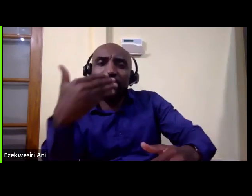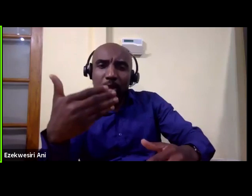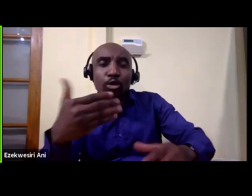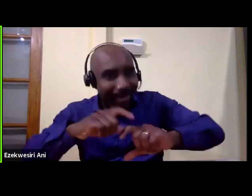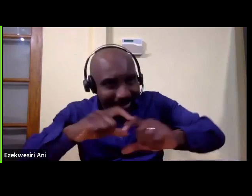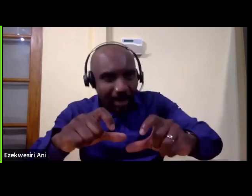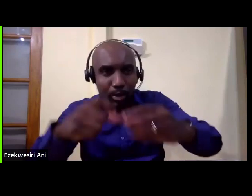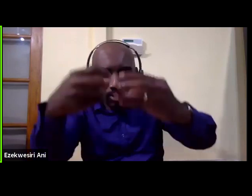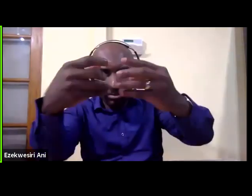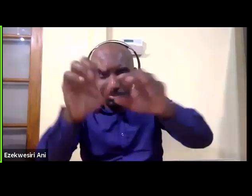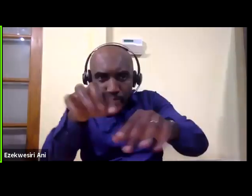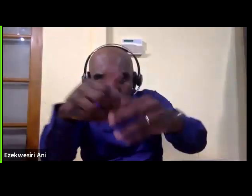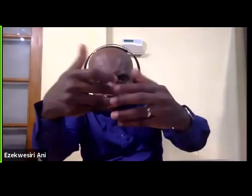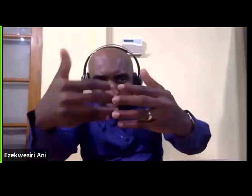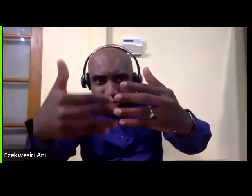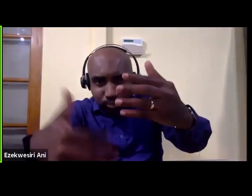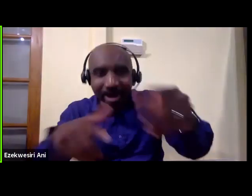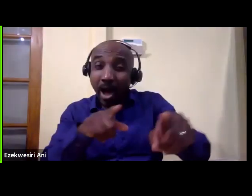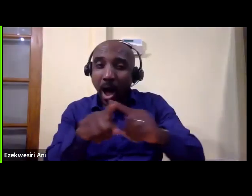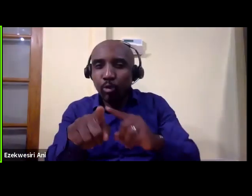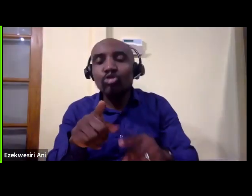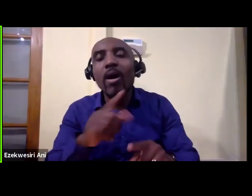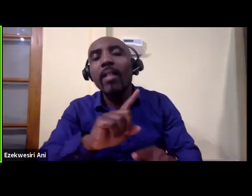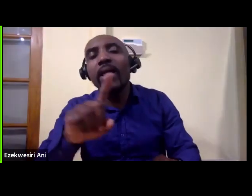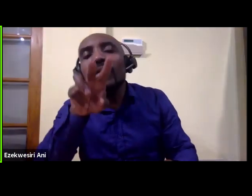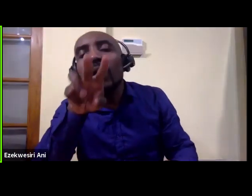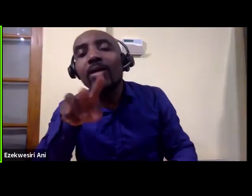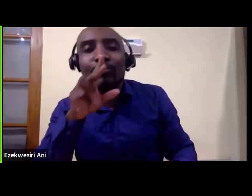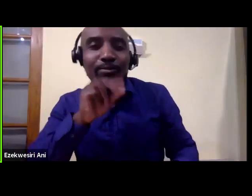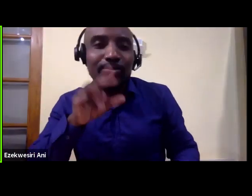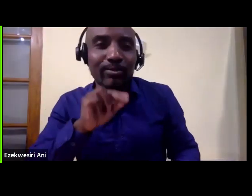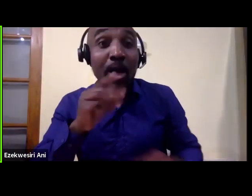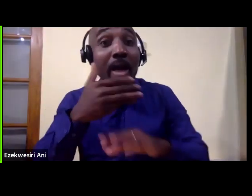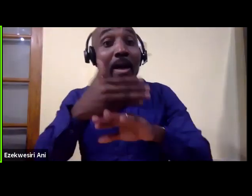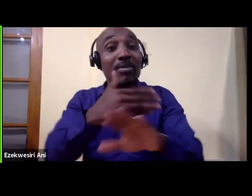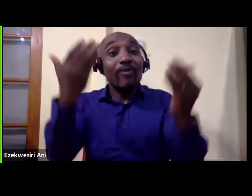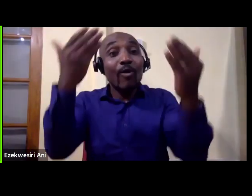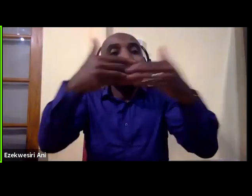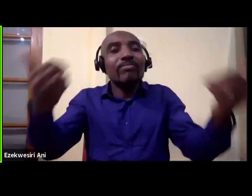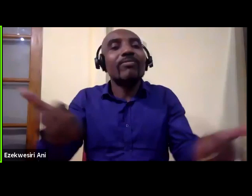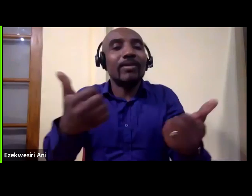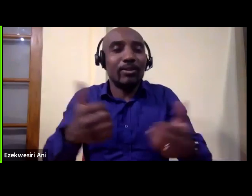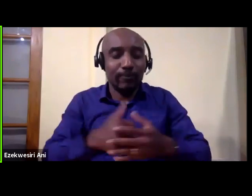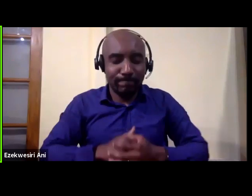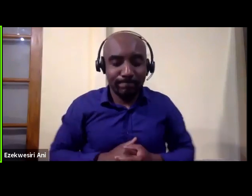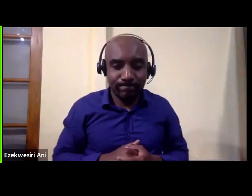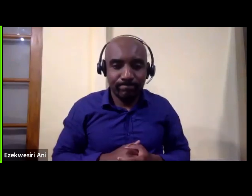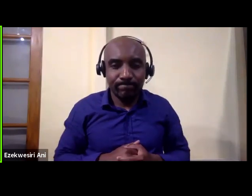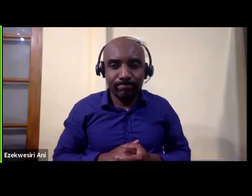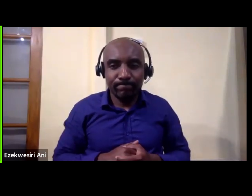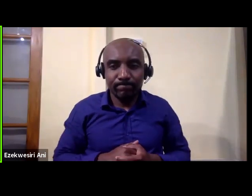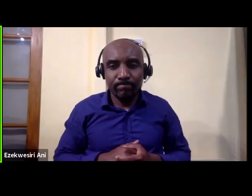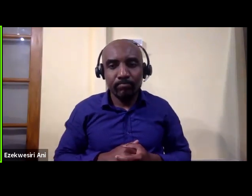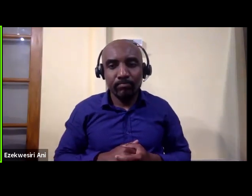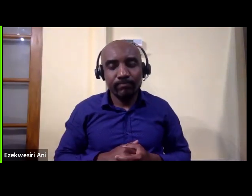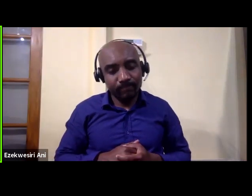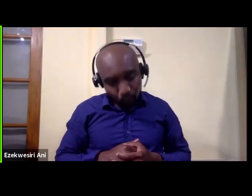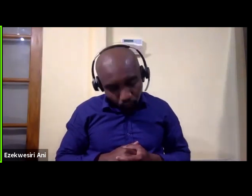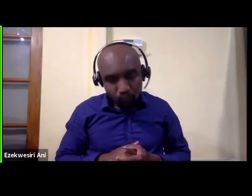those comments coming in. I'll try and squeeze a few more in before we end tonight's online rally.